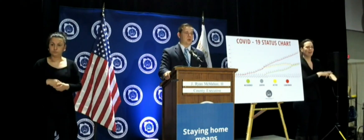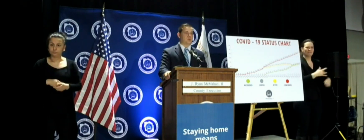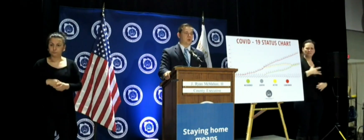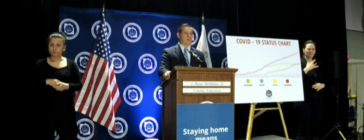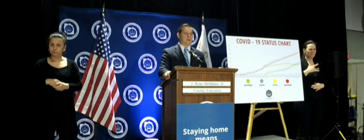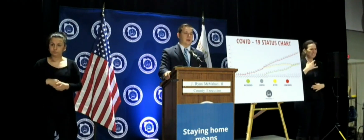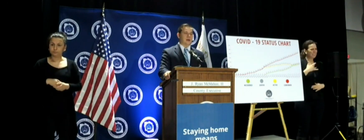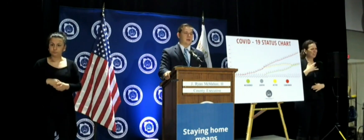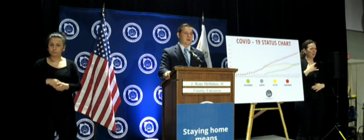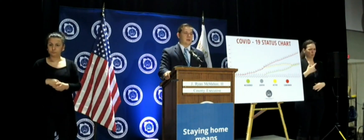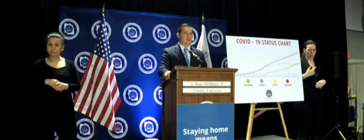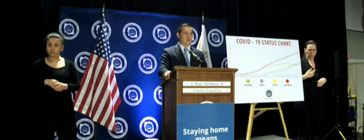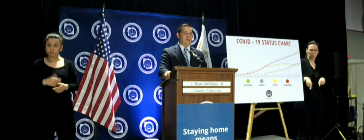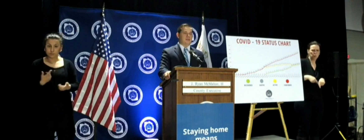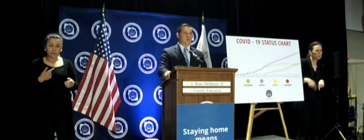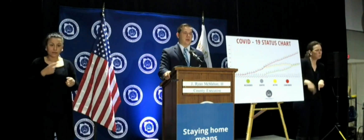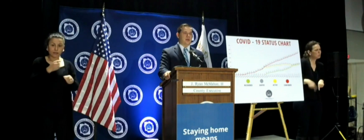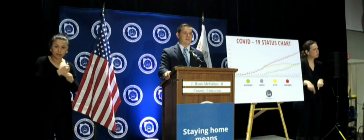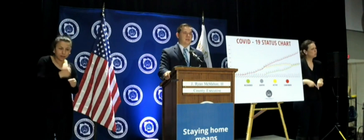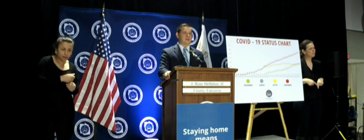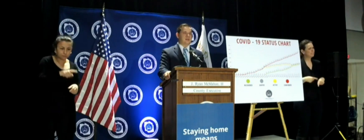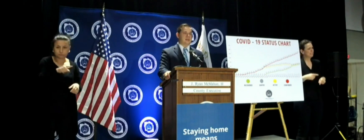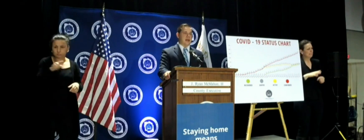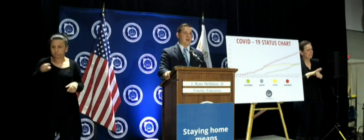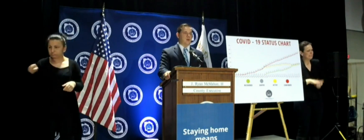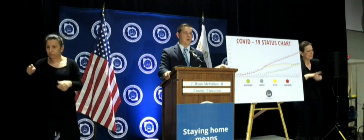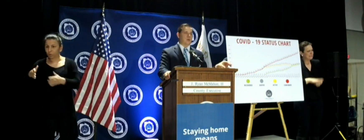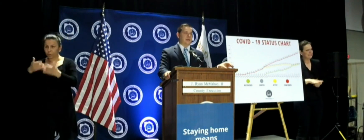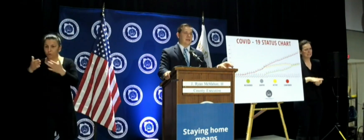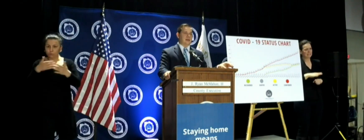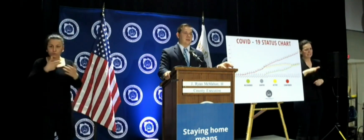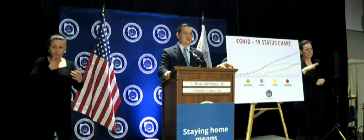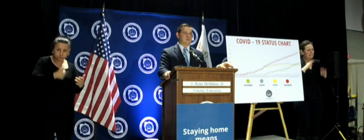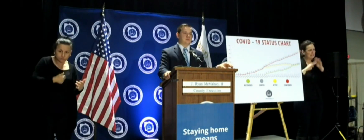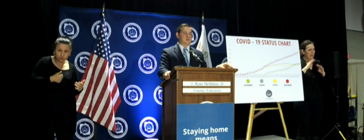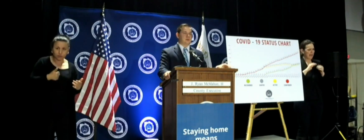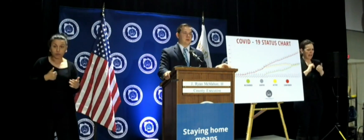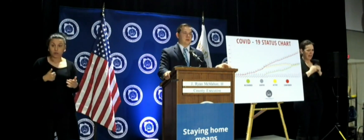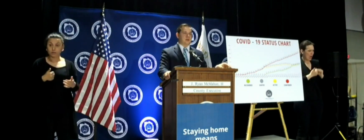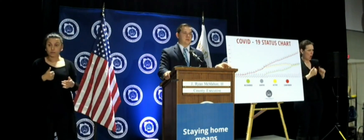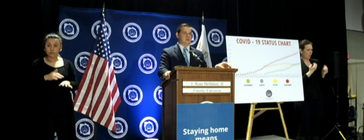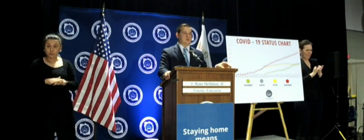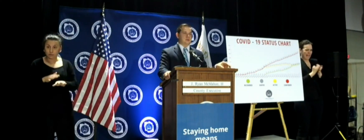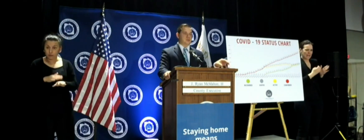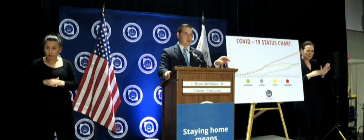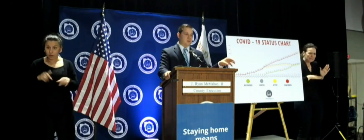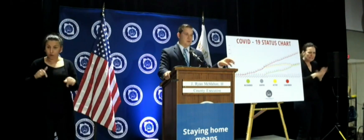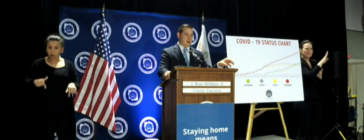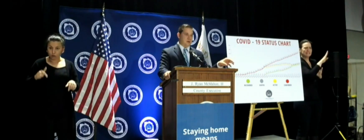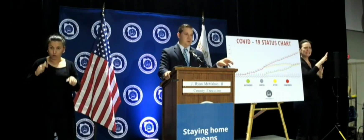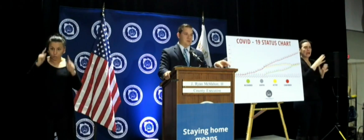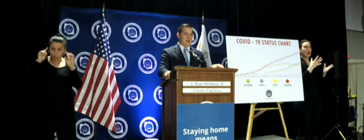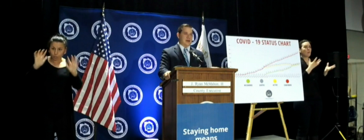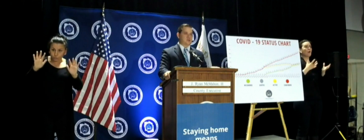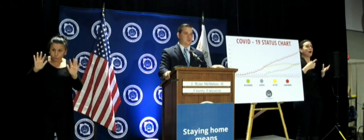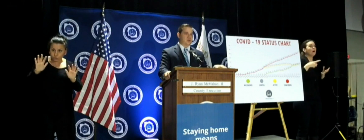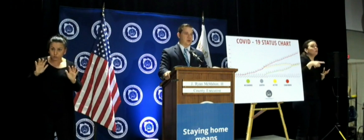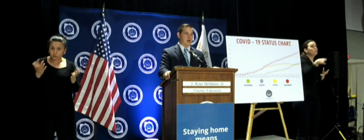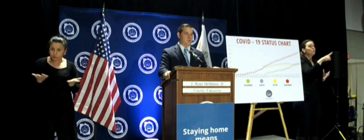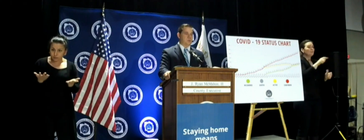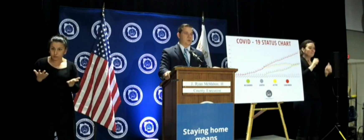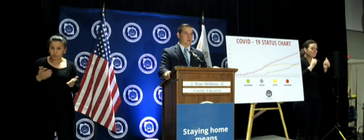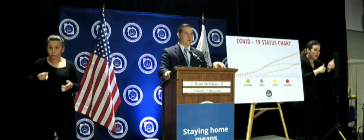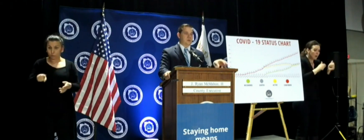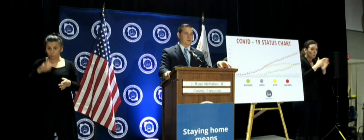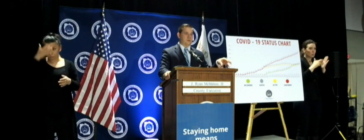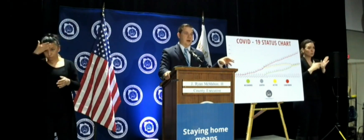we can talk more about that, the best way to get the data where we need it is to starve the virus. So I ask for your